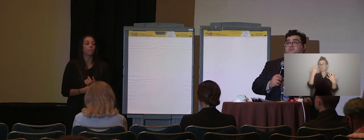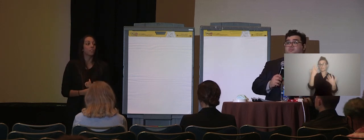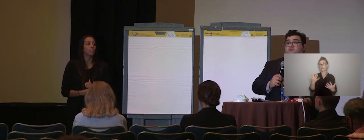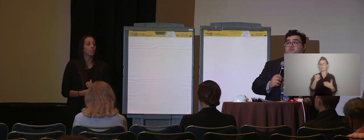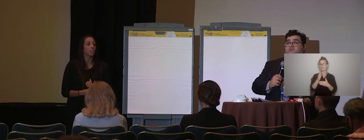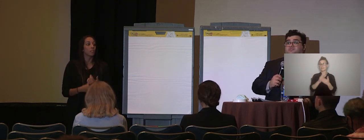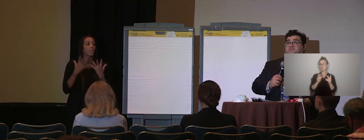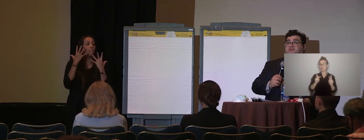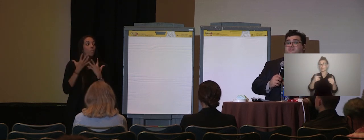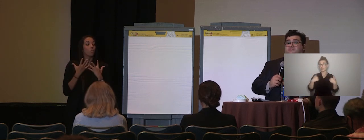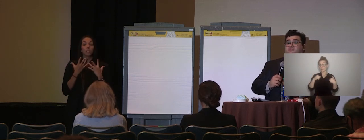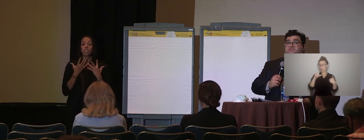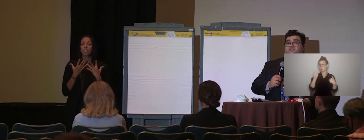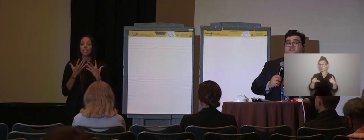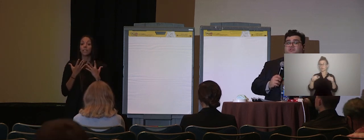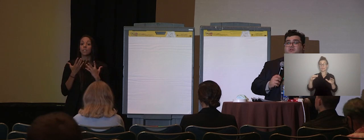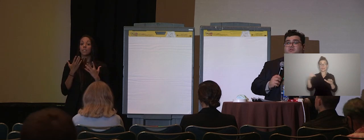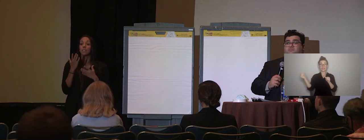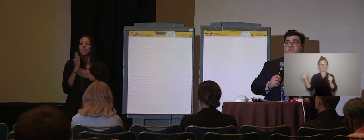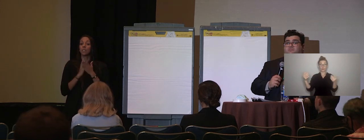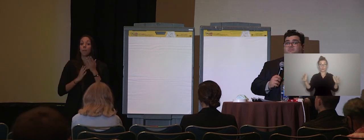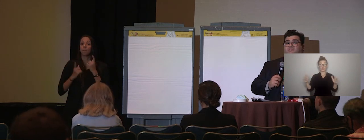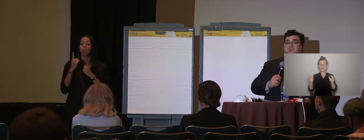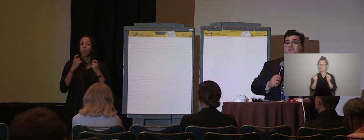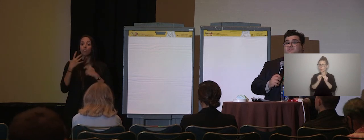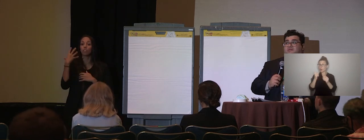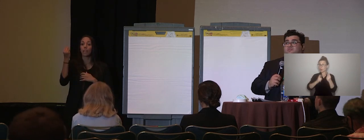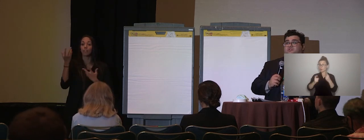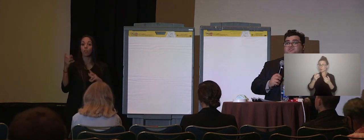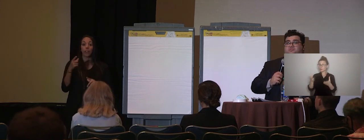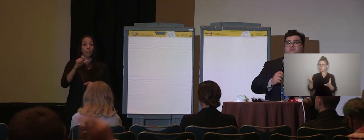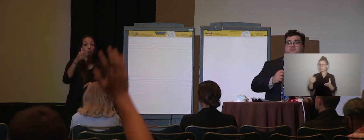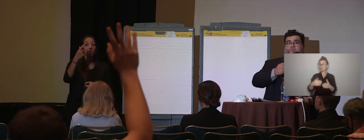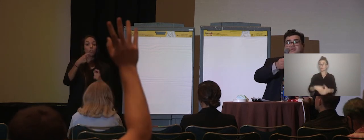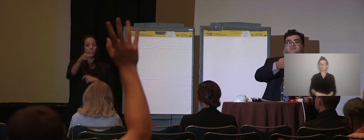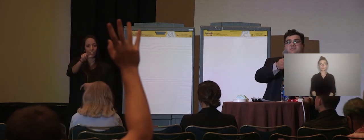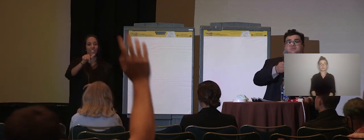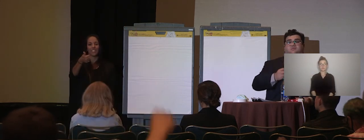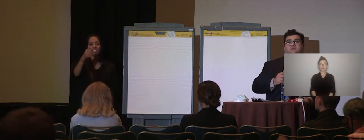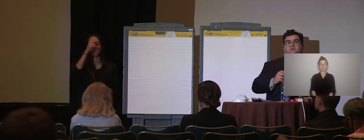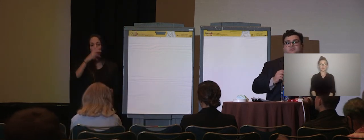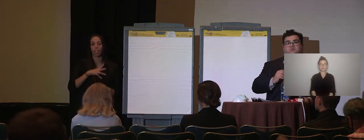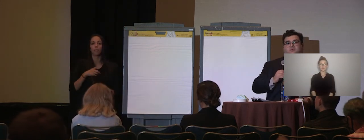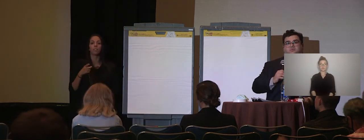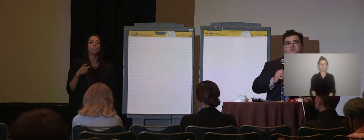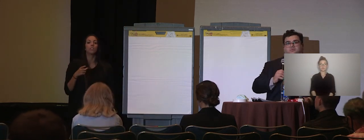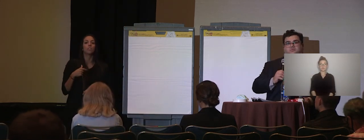Unfortunately, some of the people had questions left, unfortunately. Does anyone else have a question?